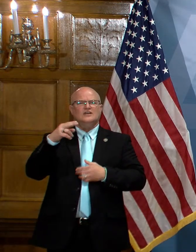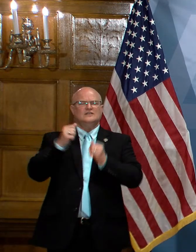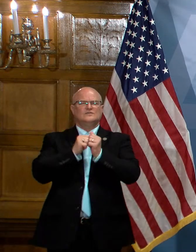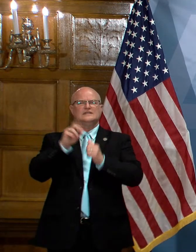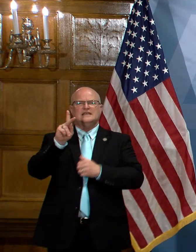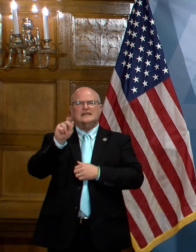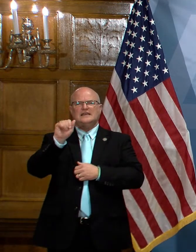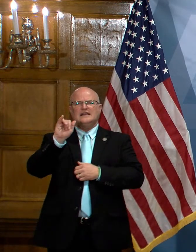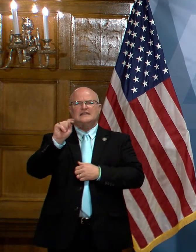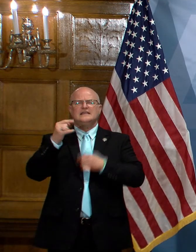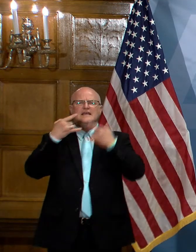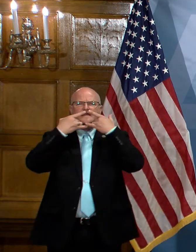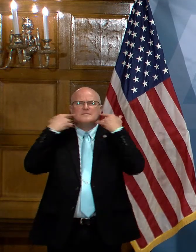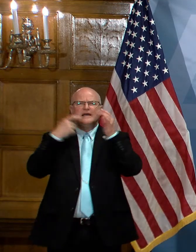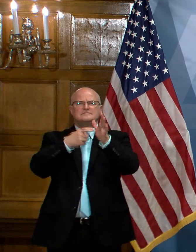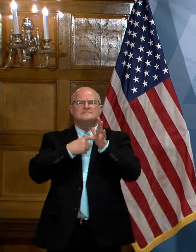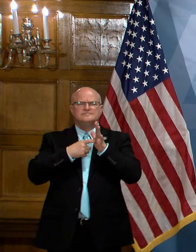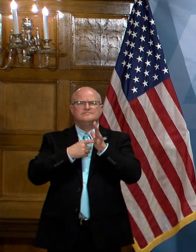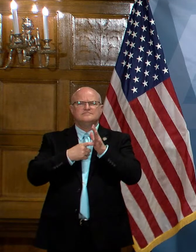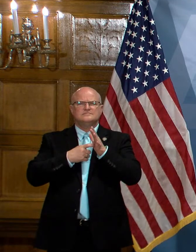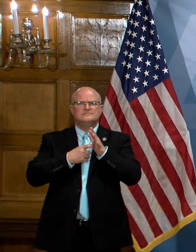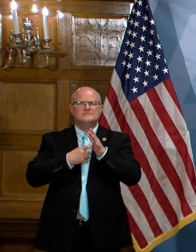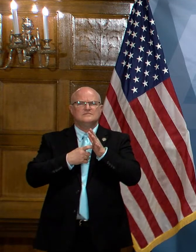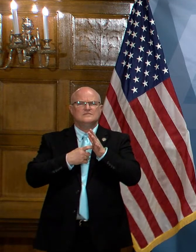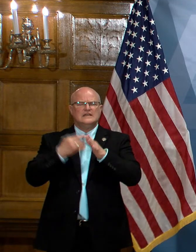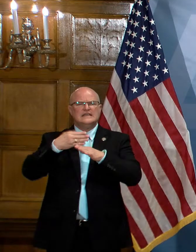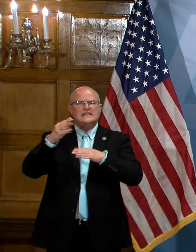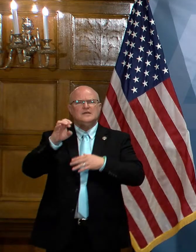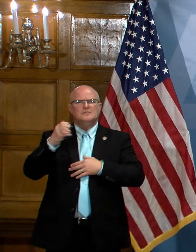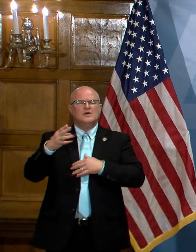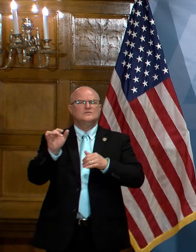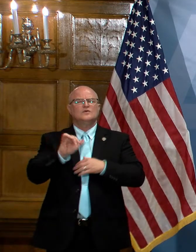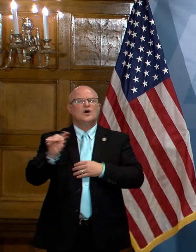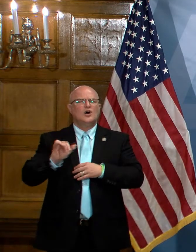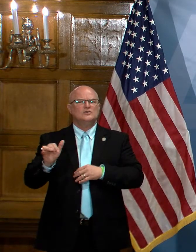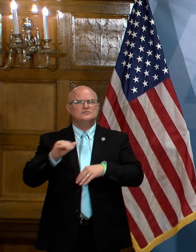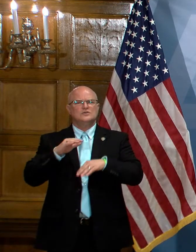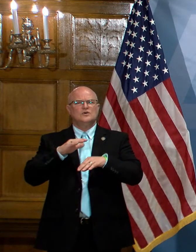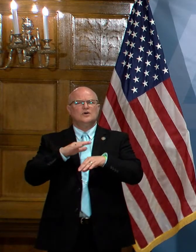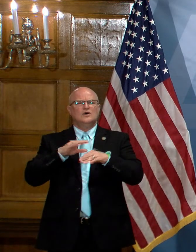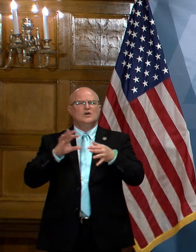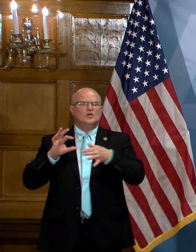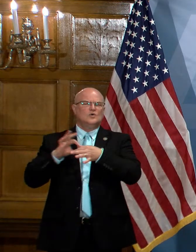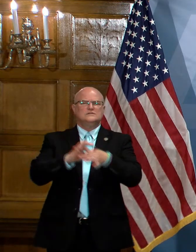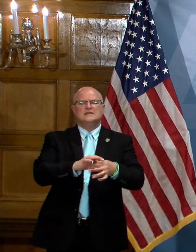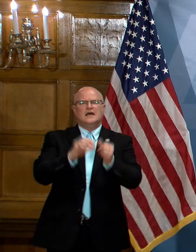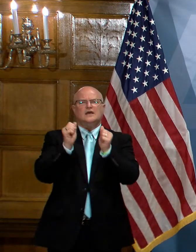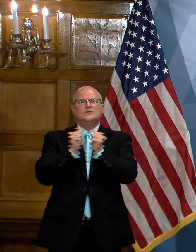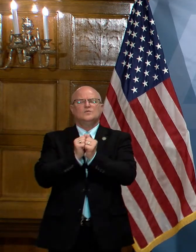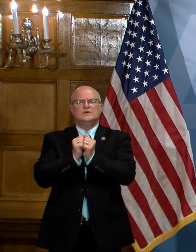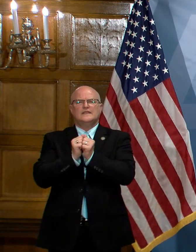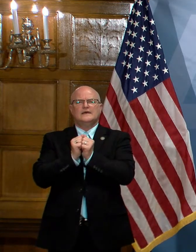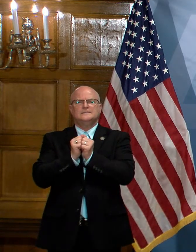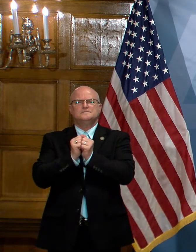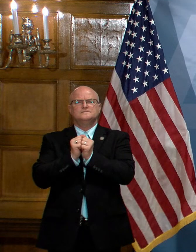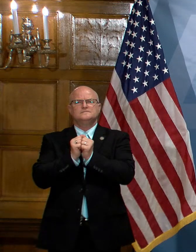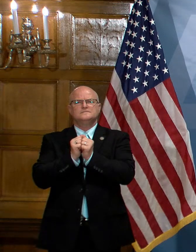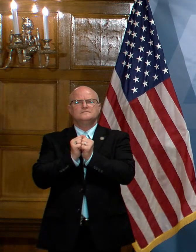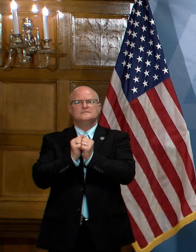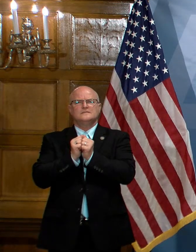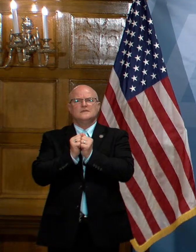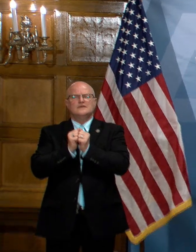mandate that would come up would be at the end of March, which would also coincide with